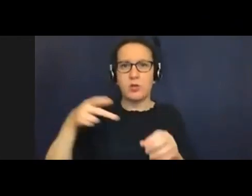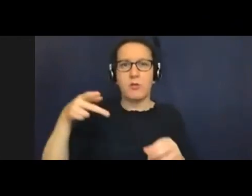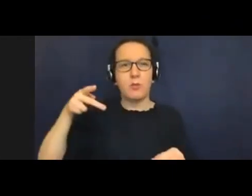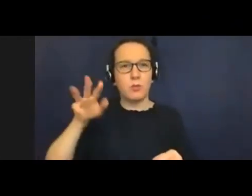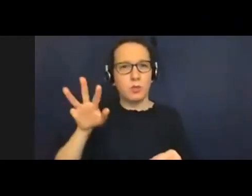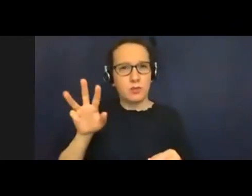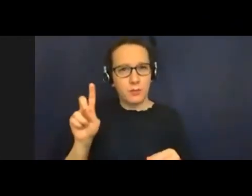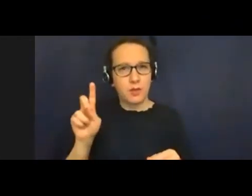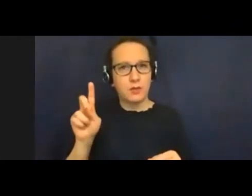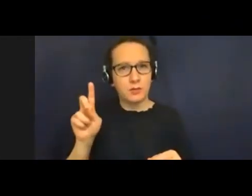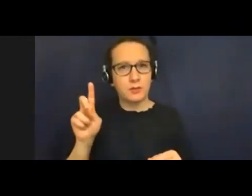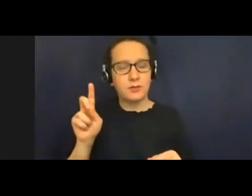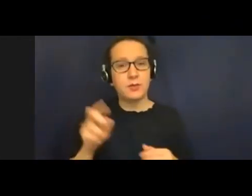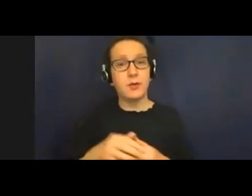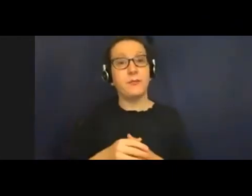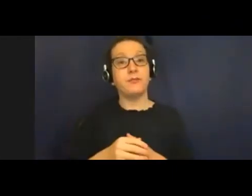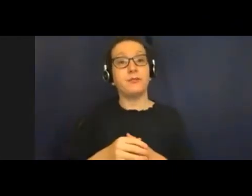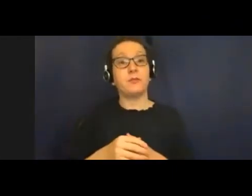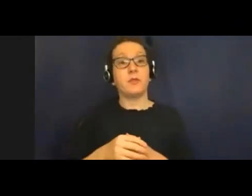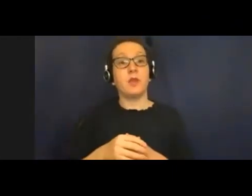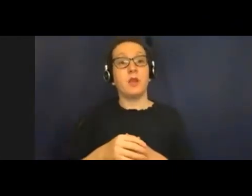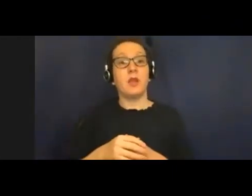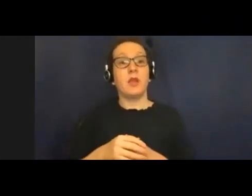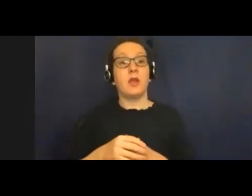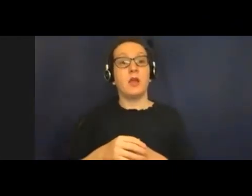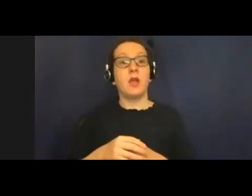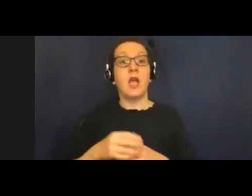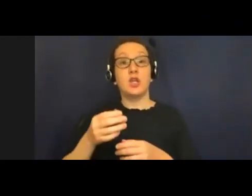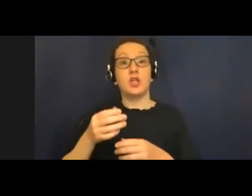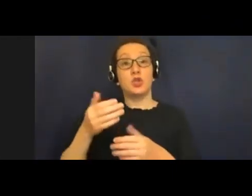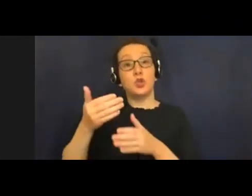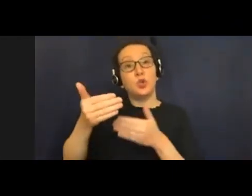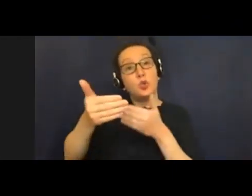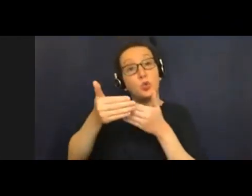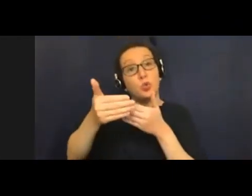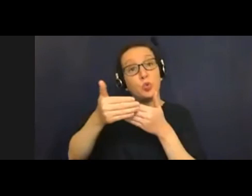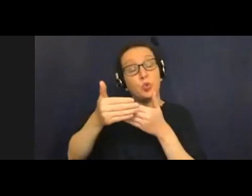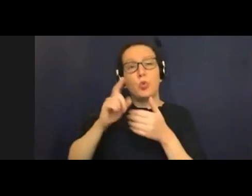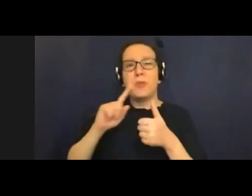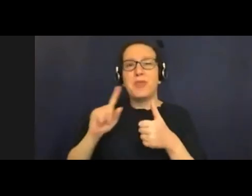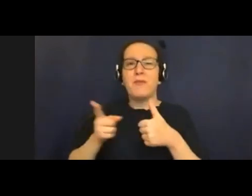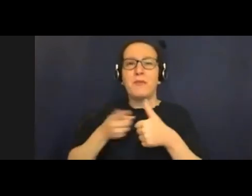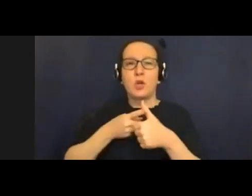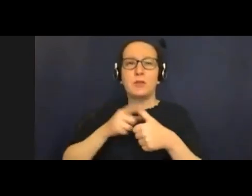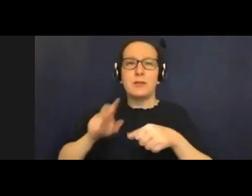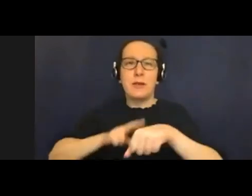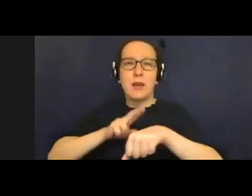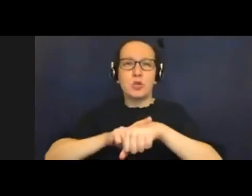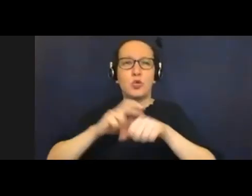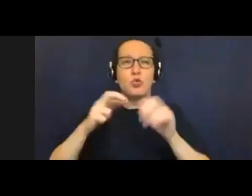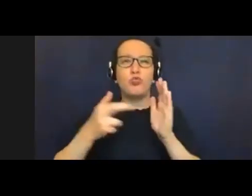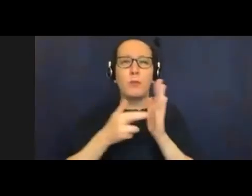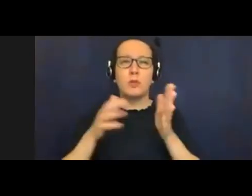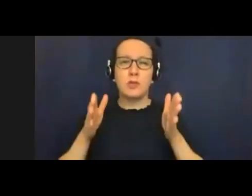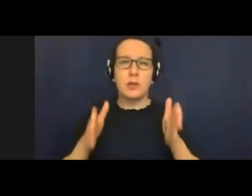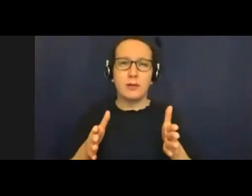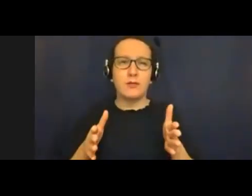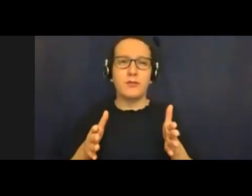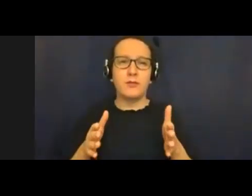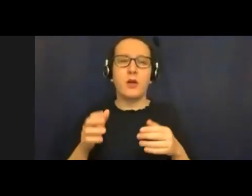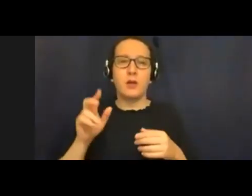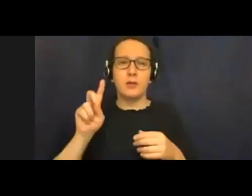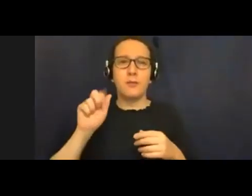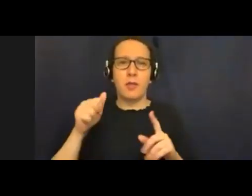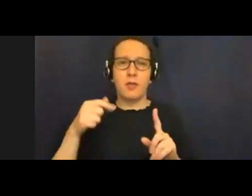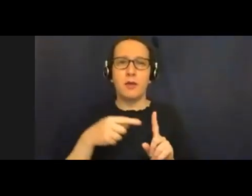disabilities. And since it will be the first national representative survey on disability, we will be able